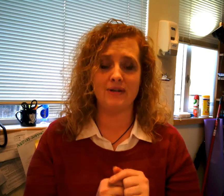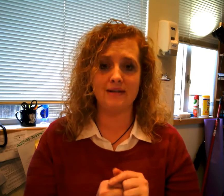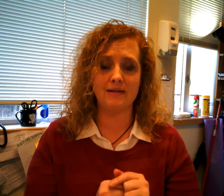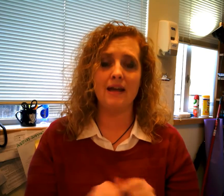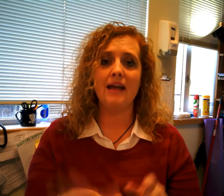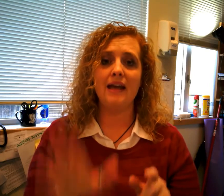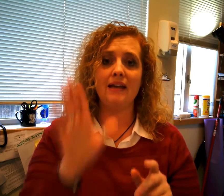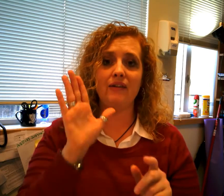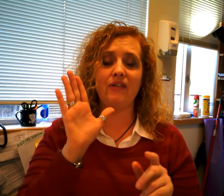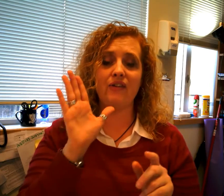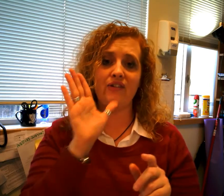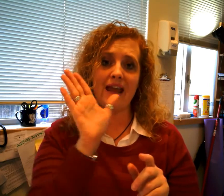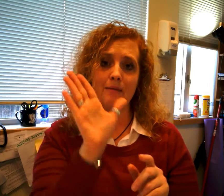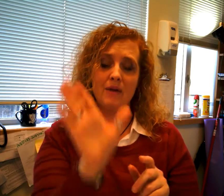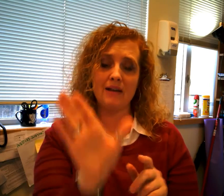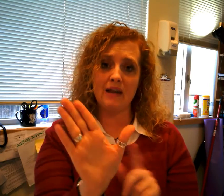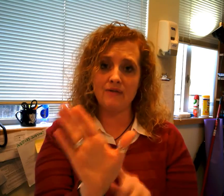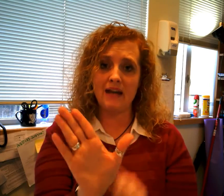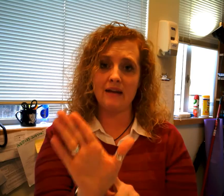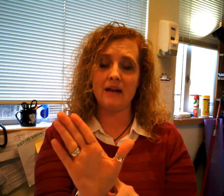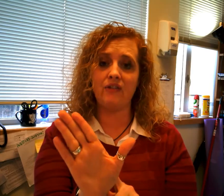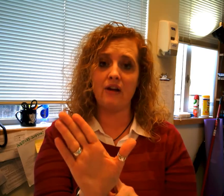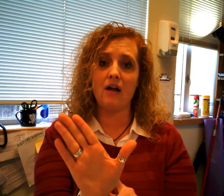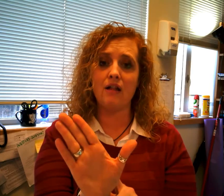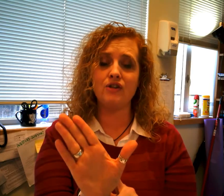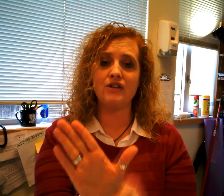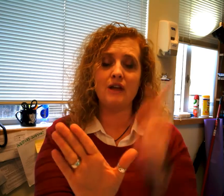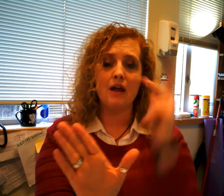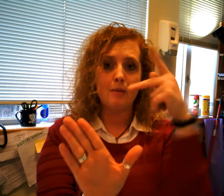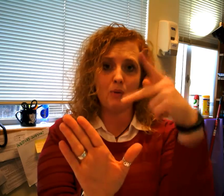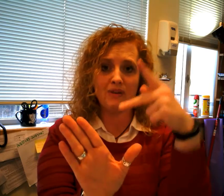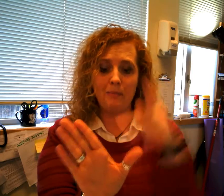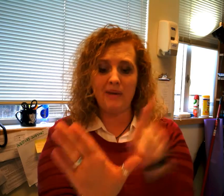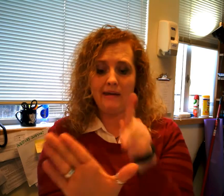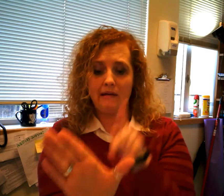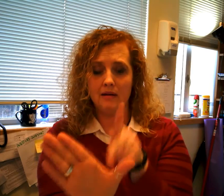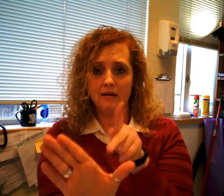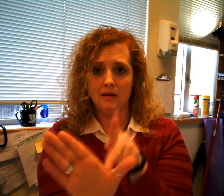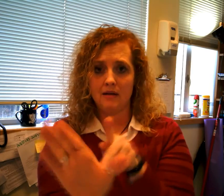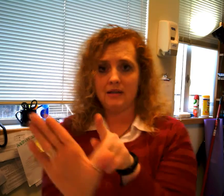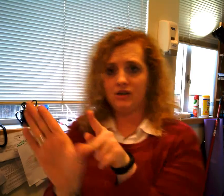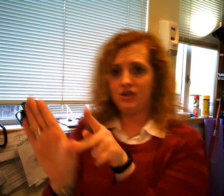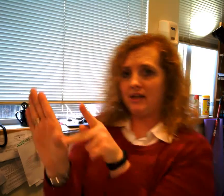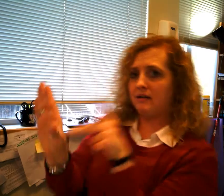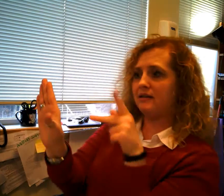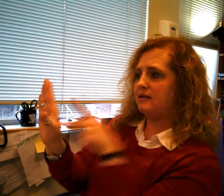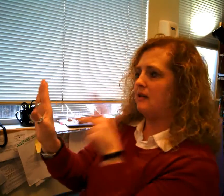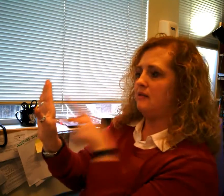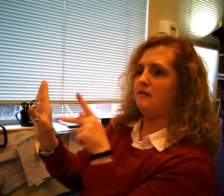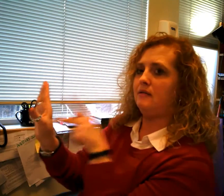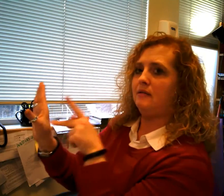Psychiatrist is same left hand as psychologist, but with a P touching on the side.